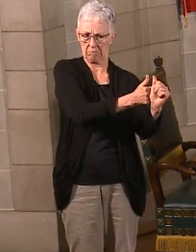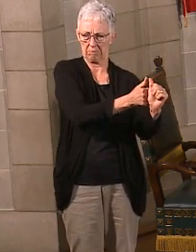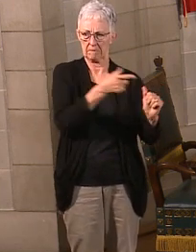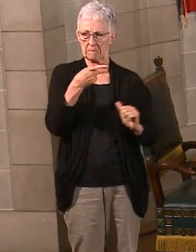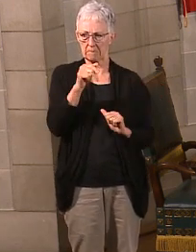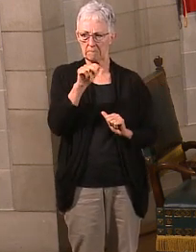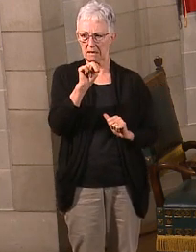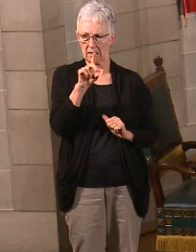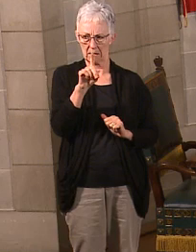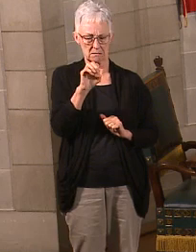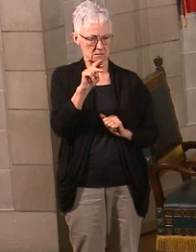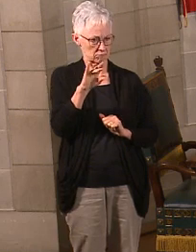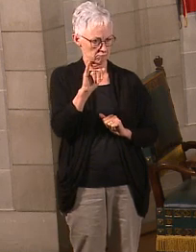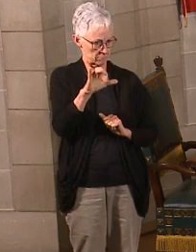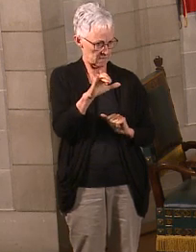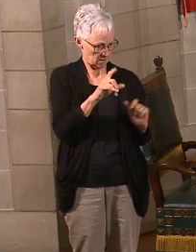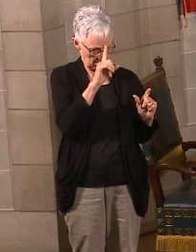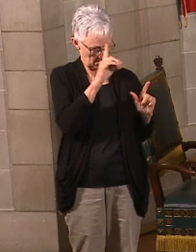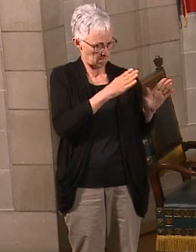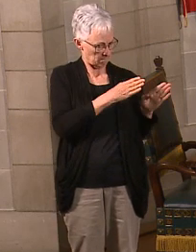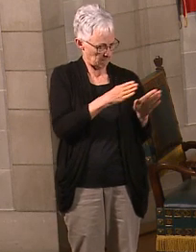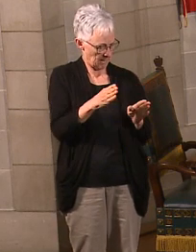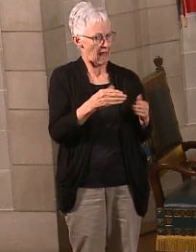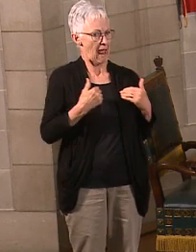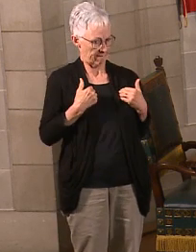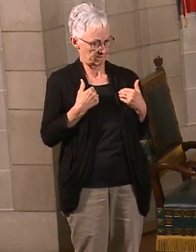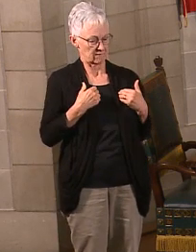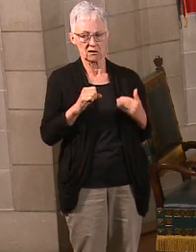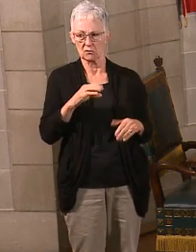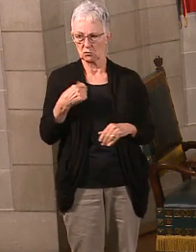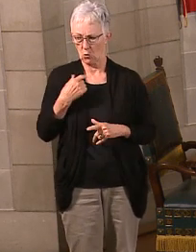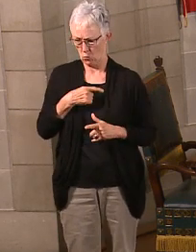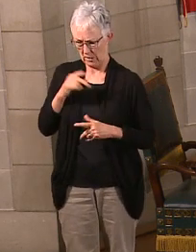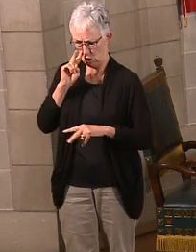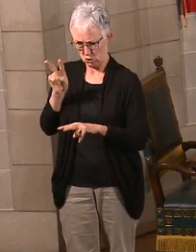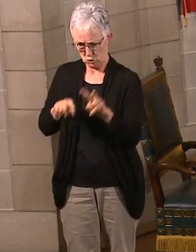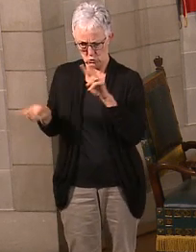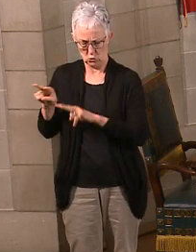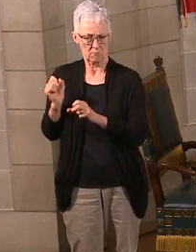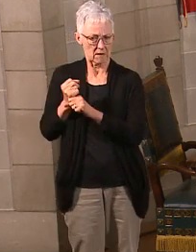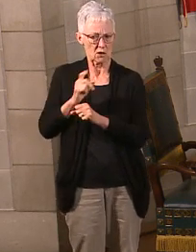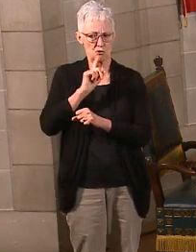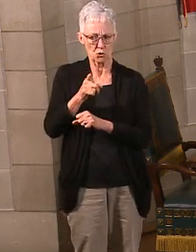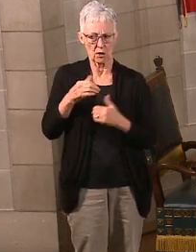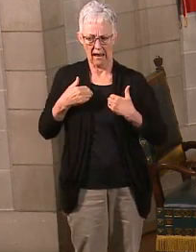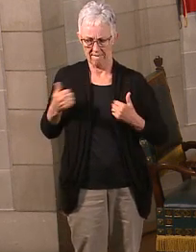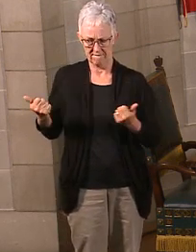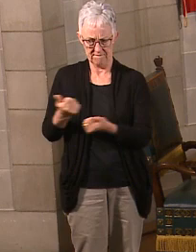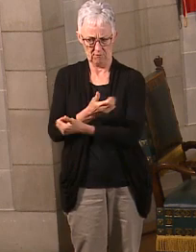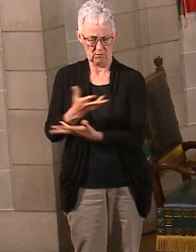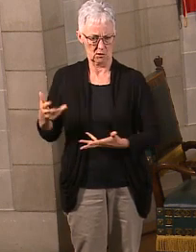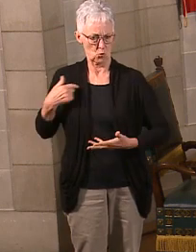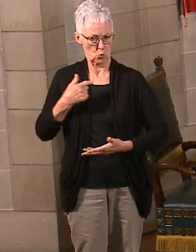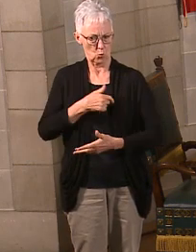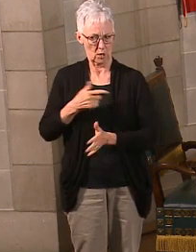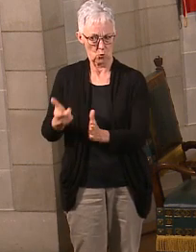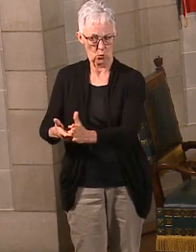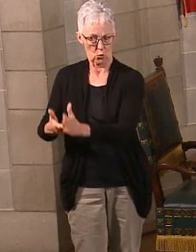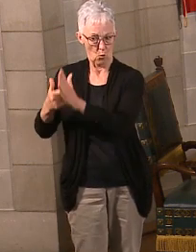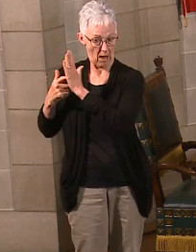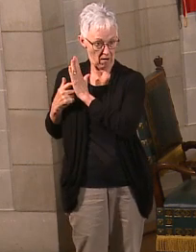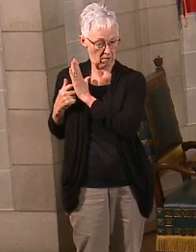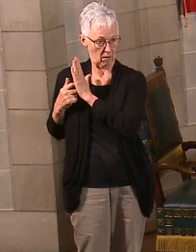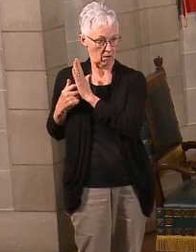mindsets, looking at our practices, looking at our inventories, making sure that we had the supplies we needed, and getting prepared. Fortunately,